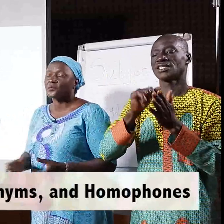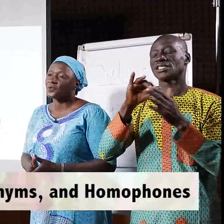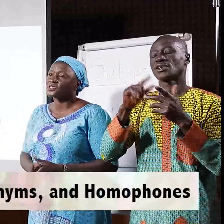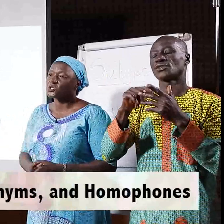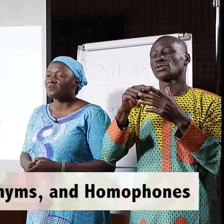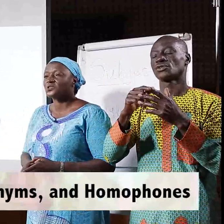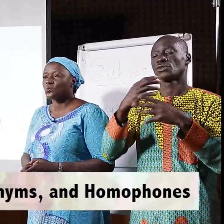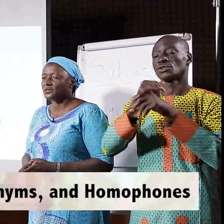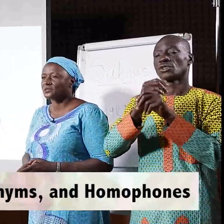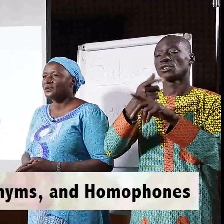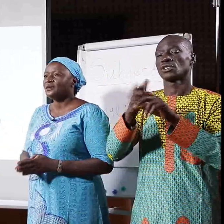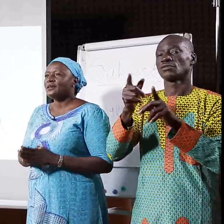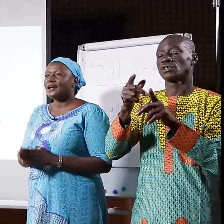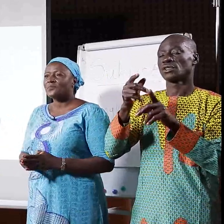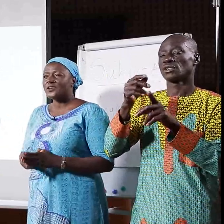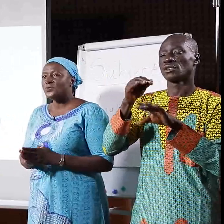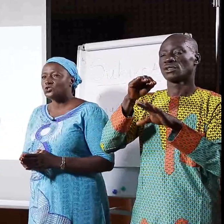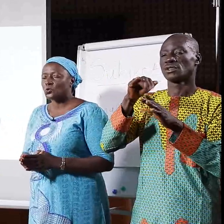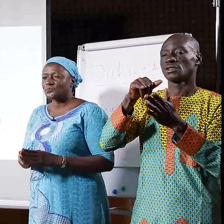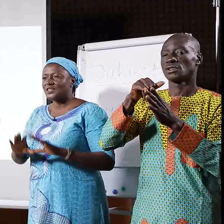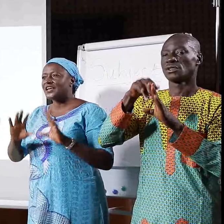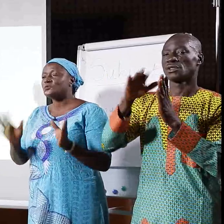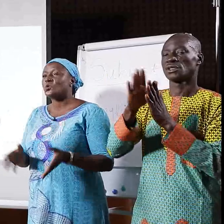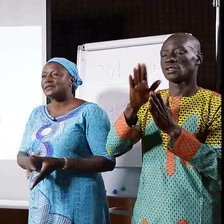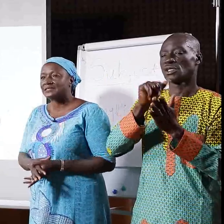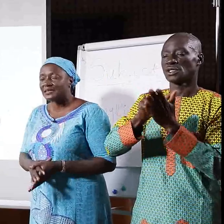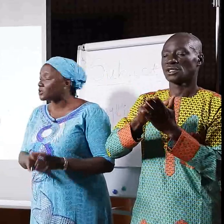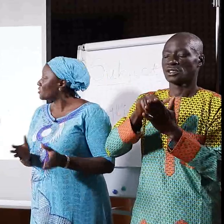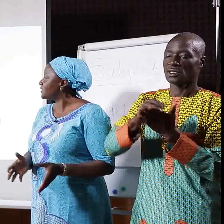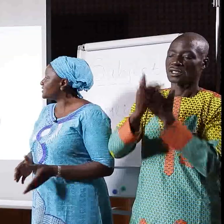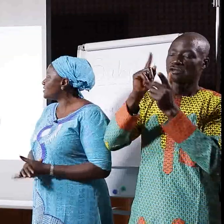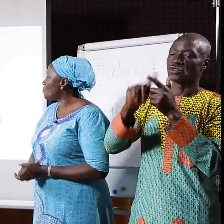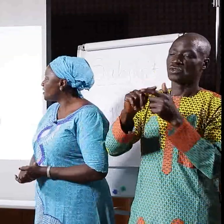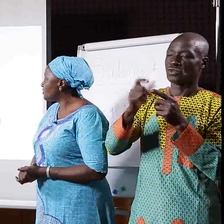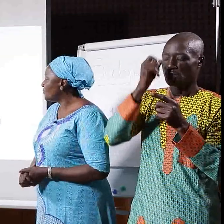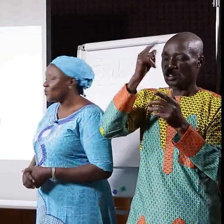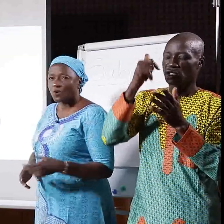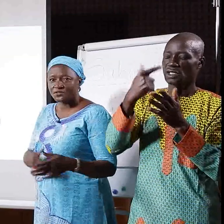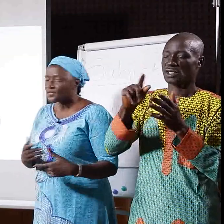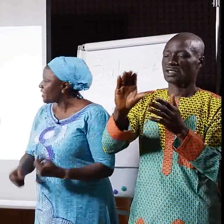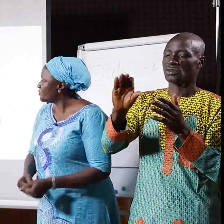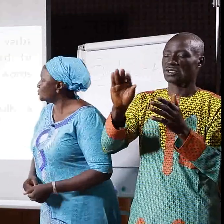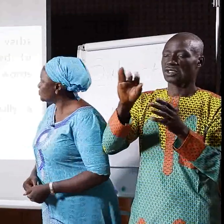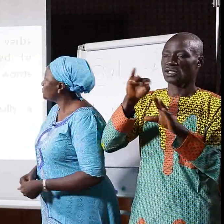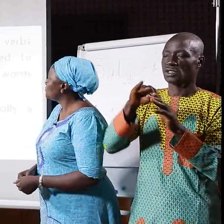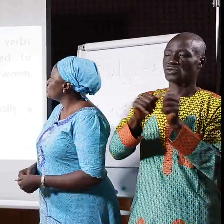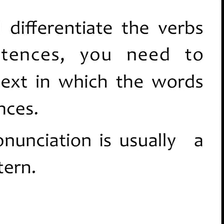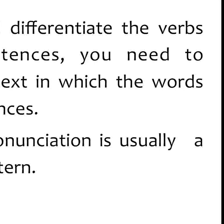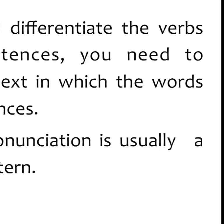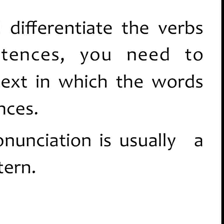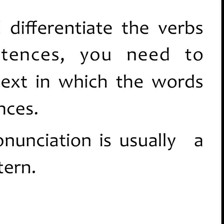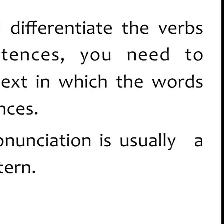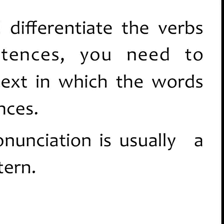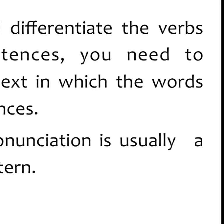in the pronunciation of these words. And by doing so, it helps you understand the context in which the words are used.